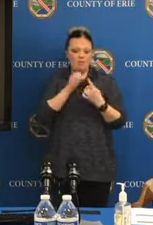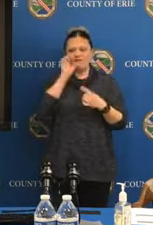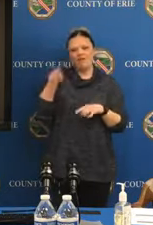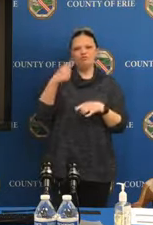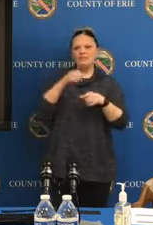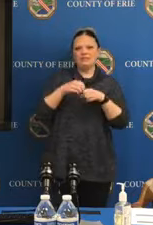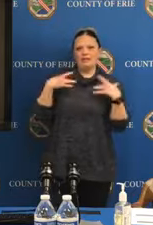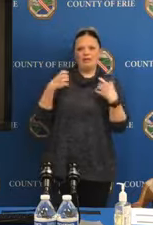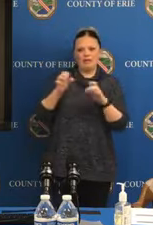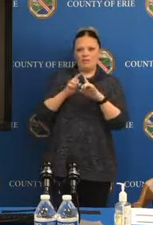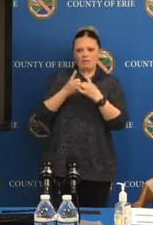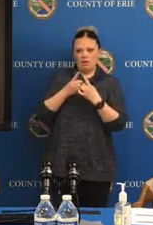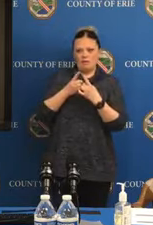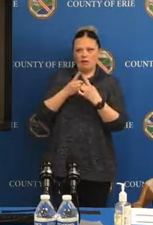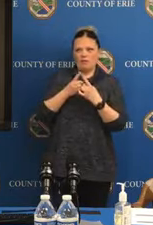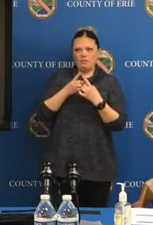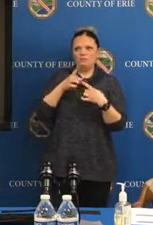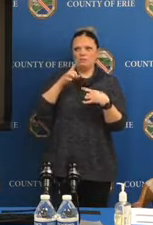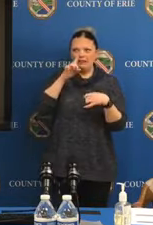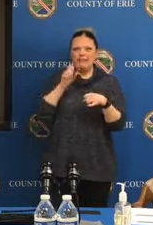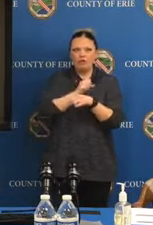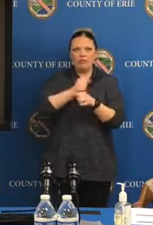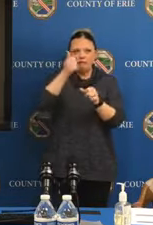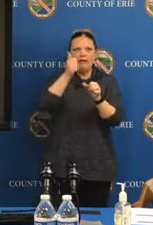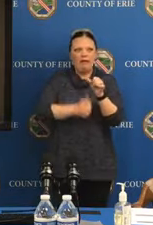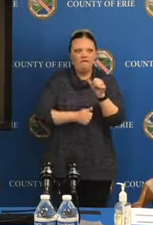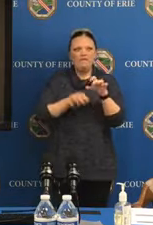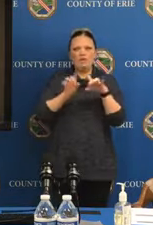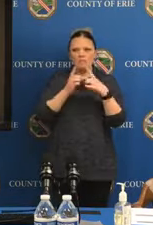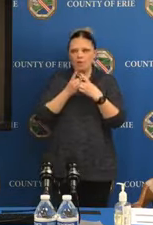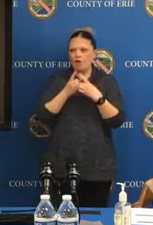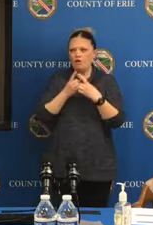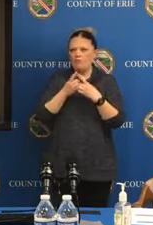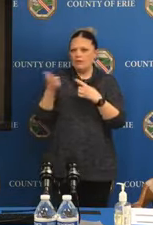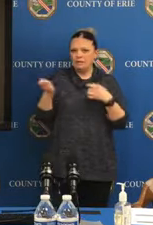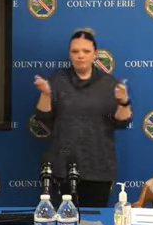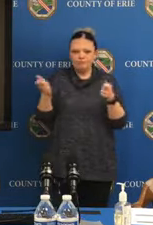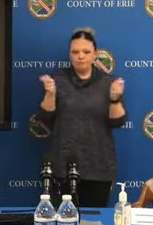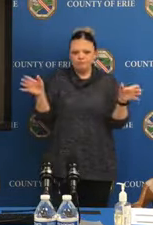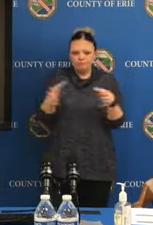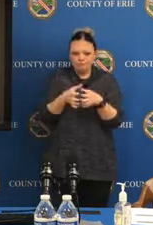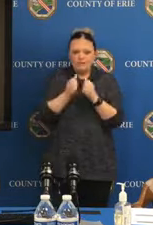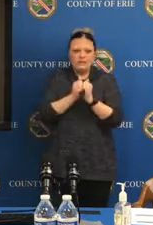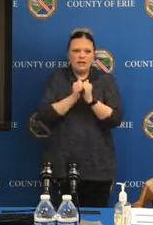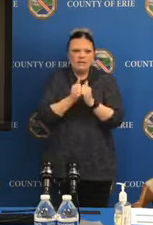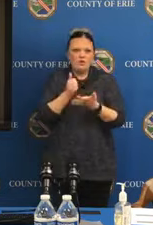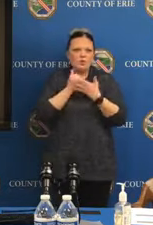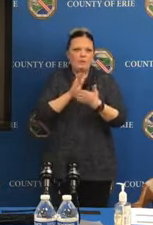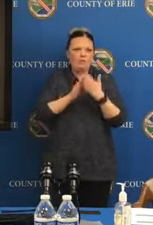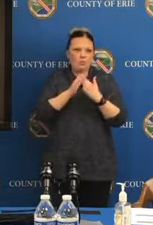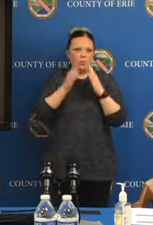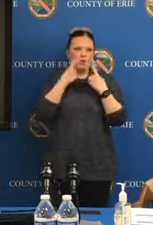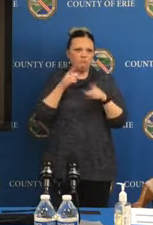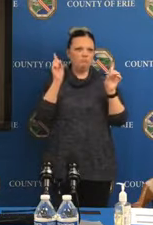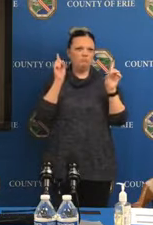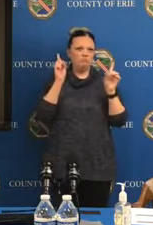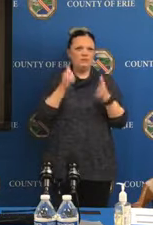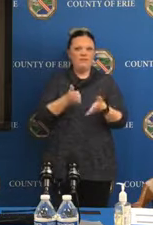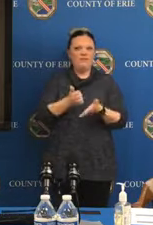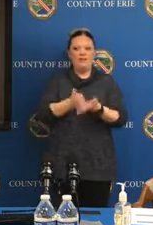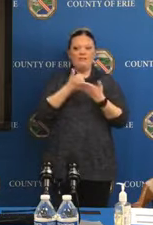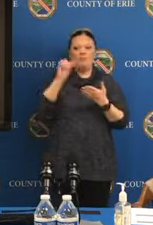in the health department, literally in every department, pulling together to help our community make it through. They help remind us